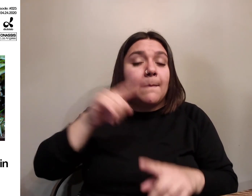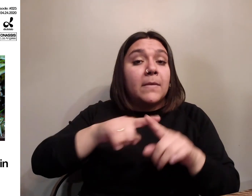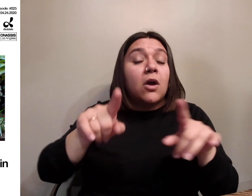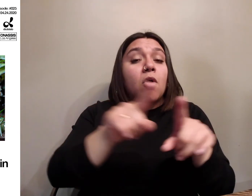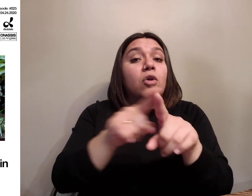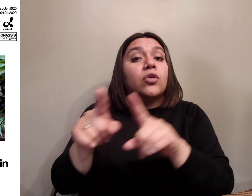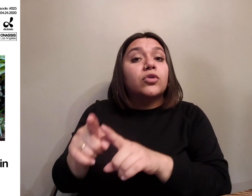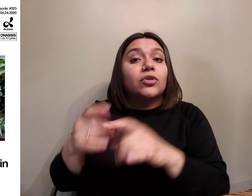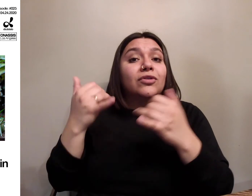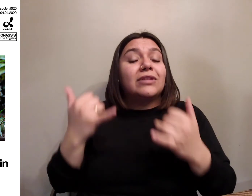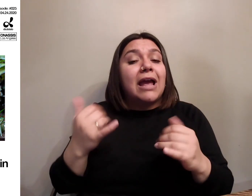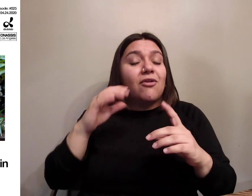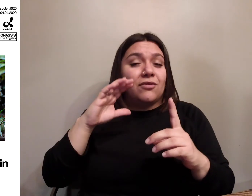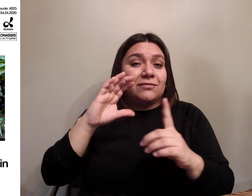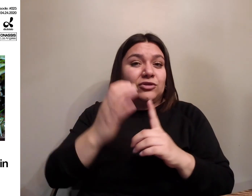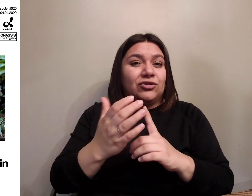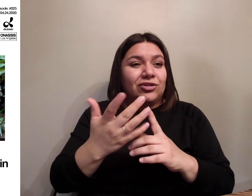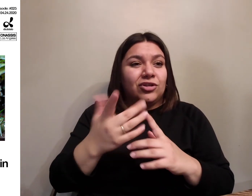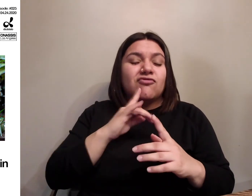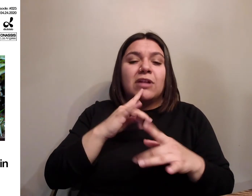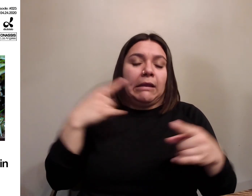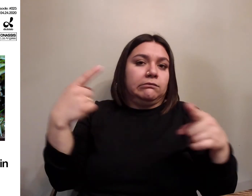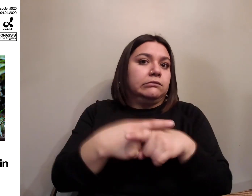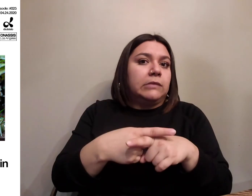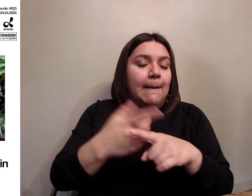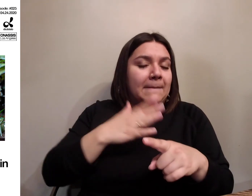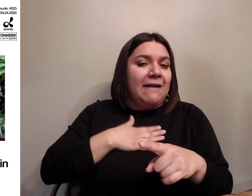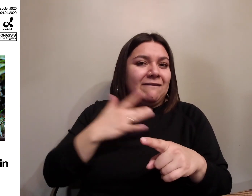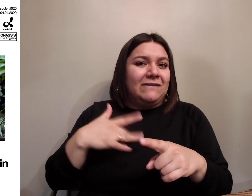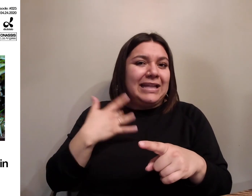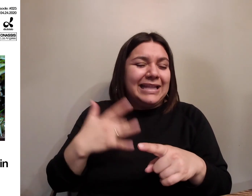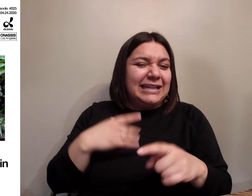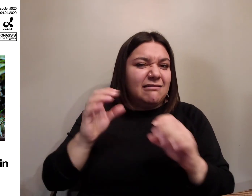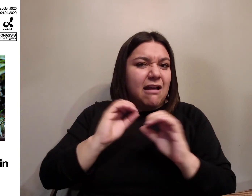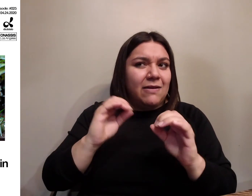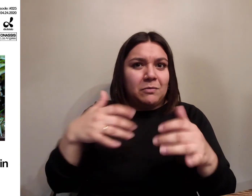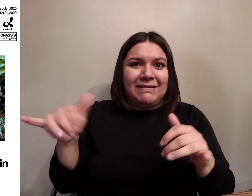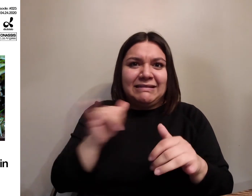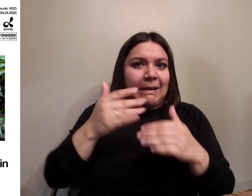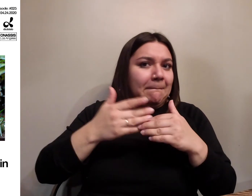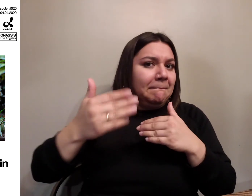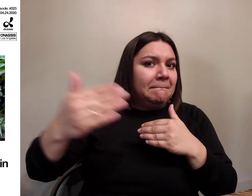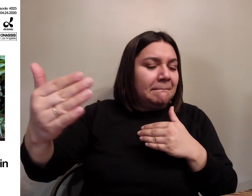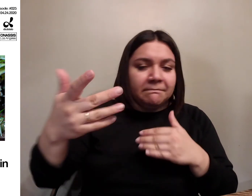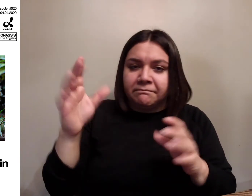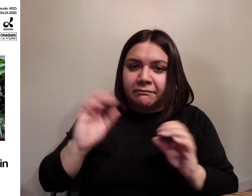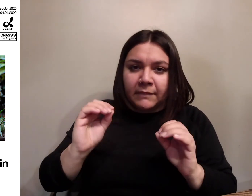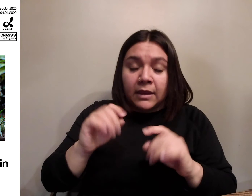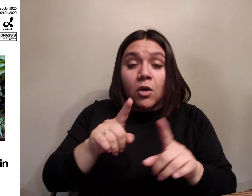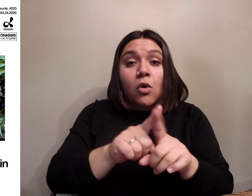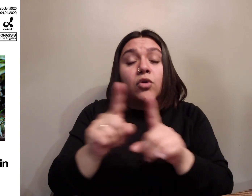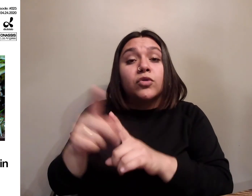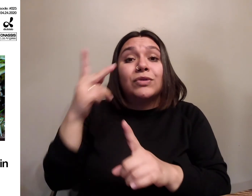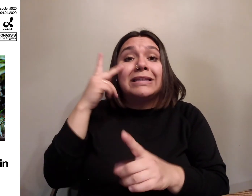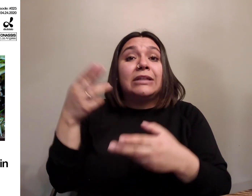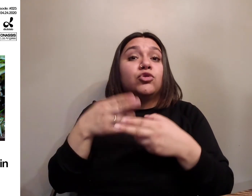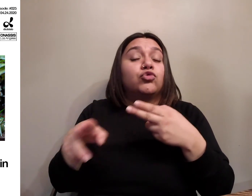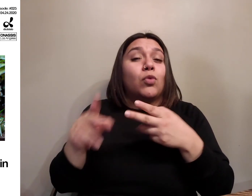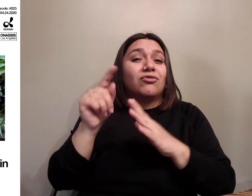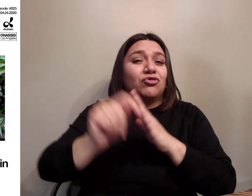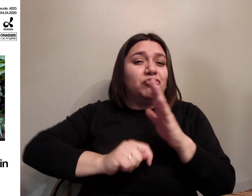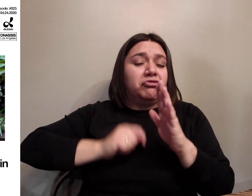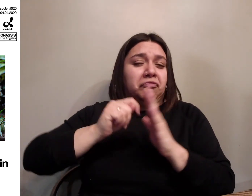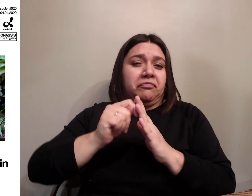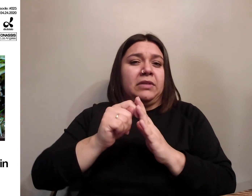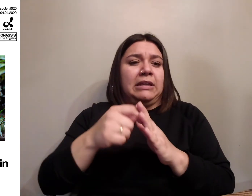invest? What is our priority in life? So I believe we need to go through a lot of questioning from now on.